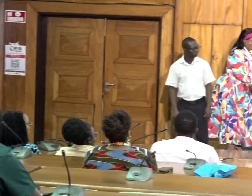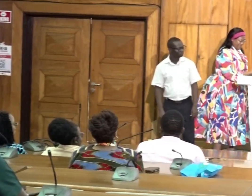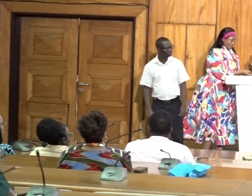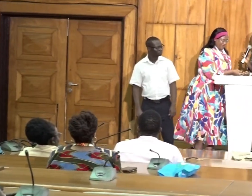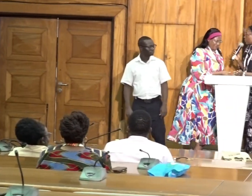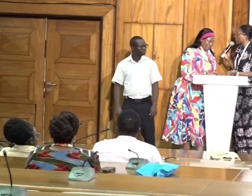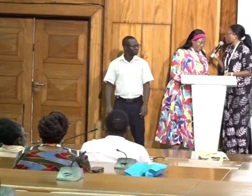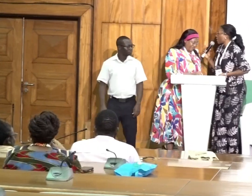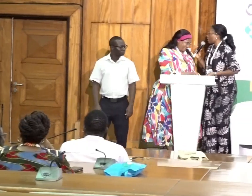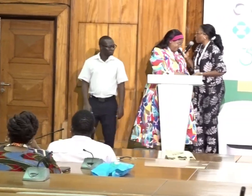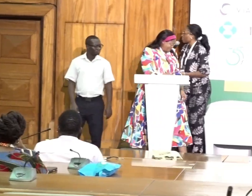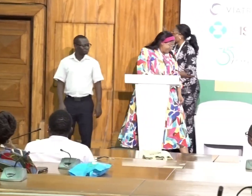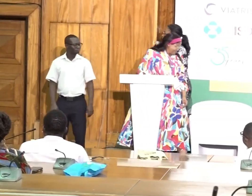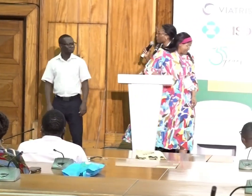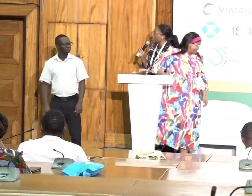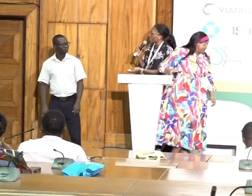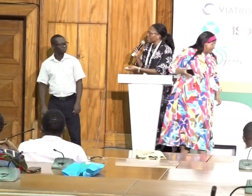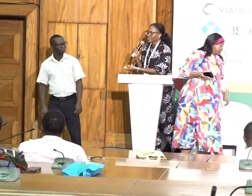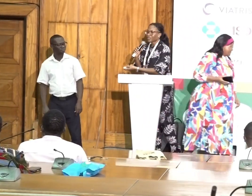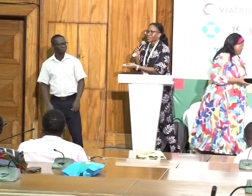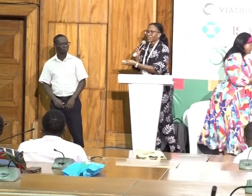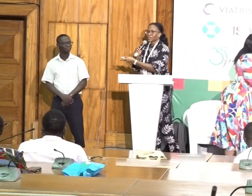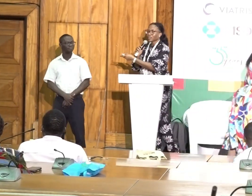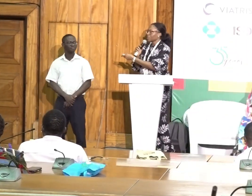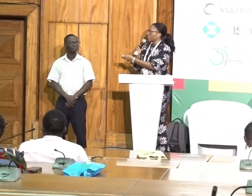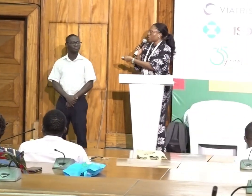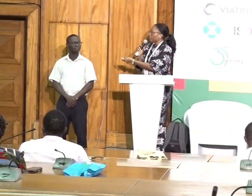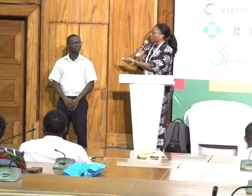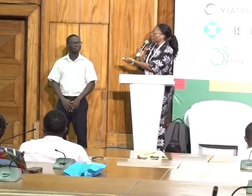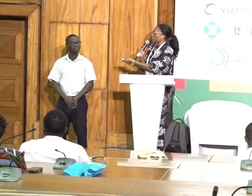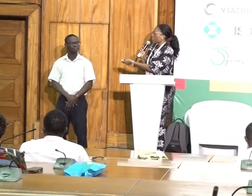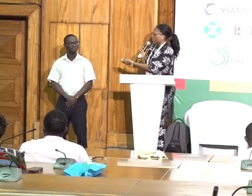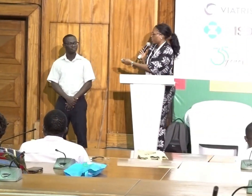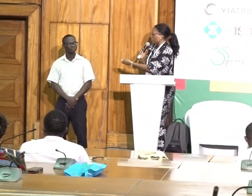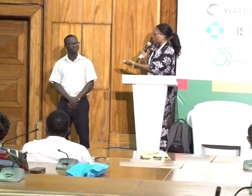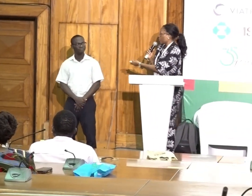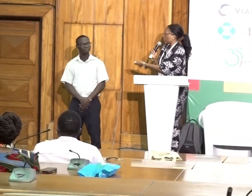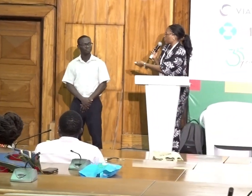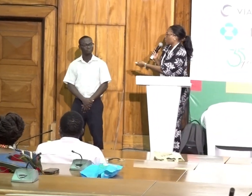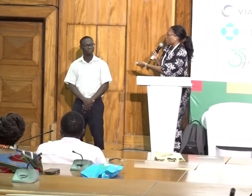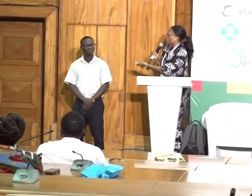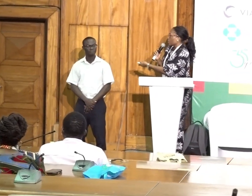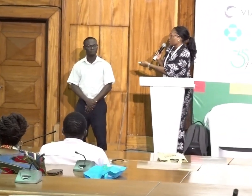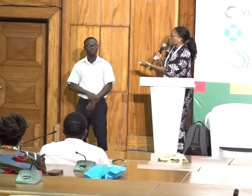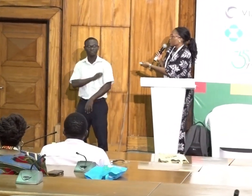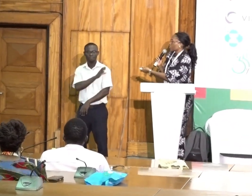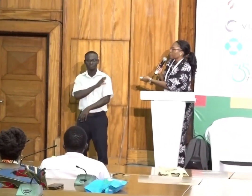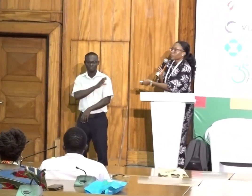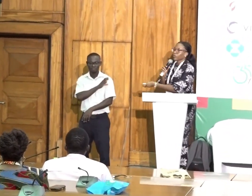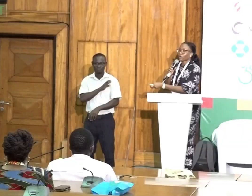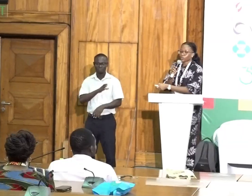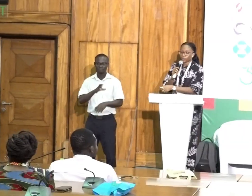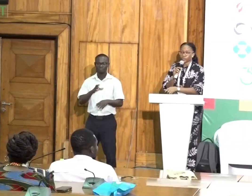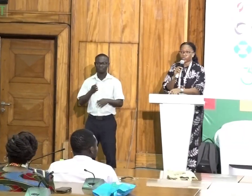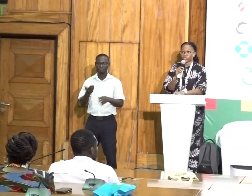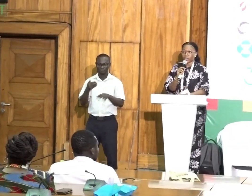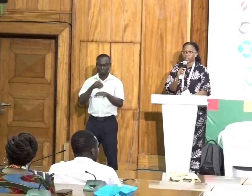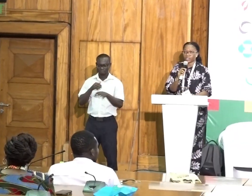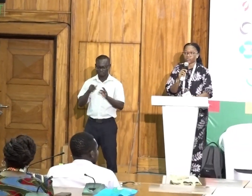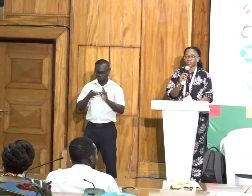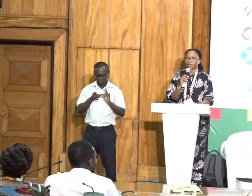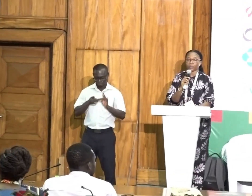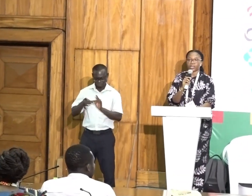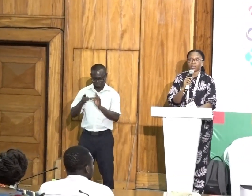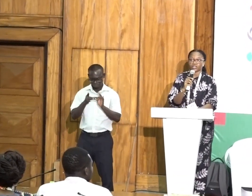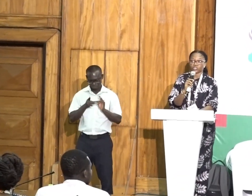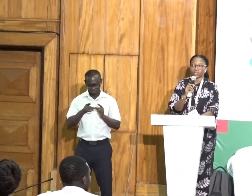Thank you so much, Marose. She emphasized the clinic collaboration model, which is something we also want to share in